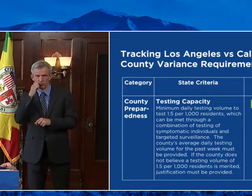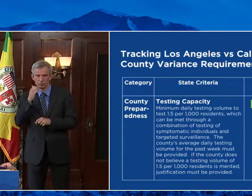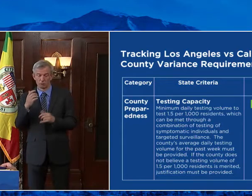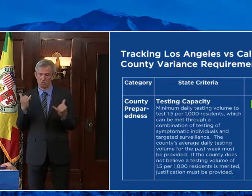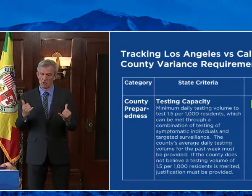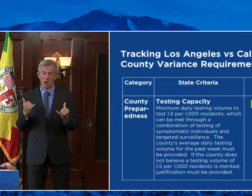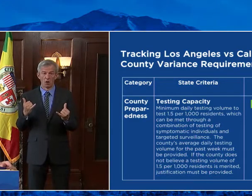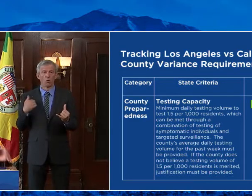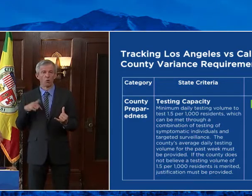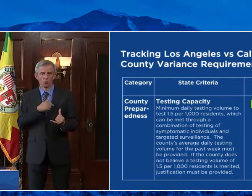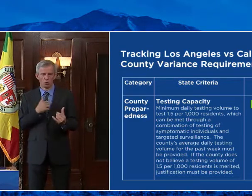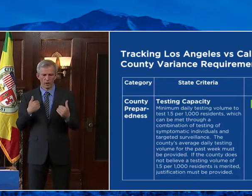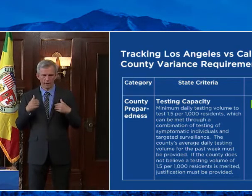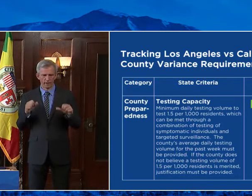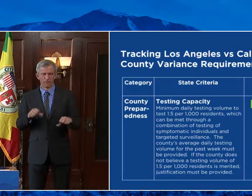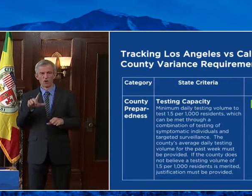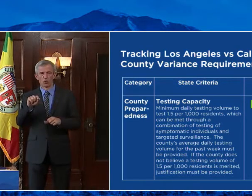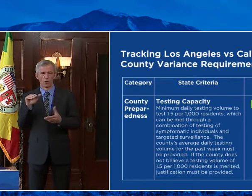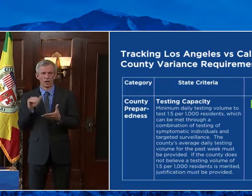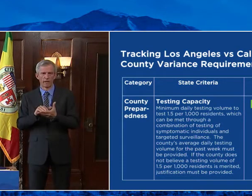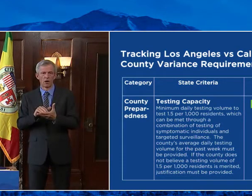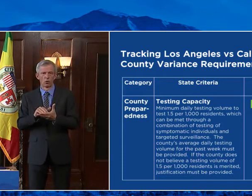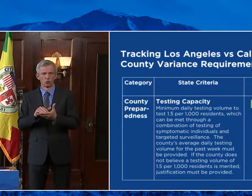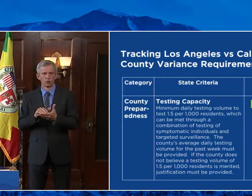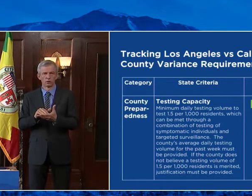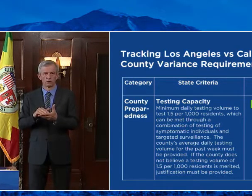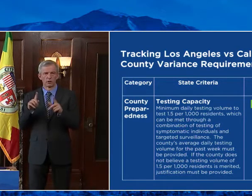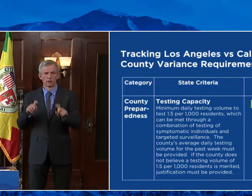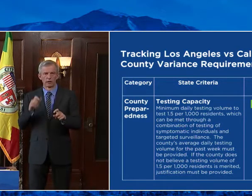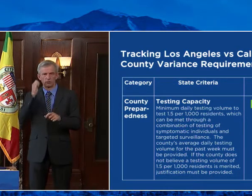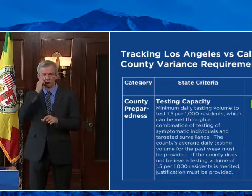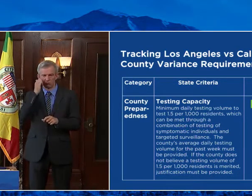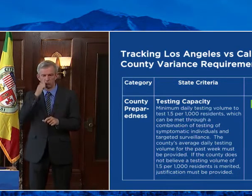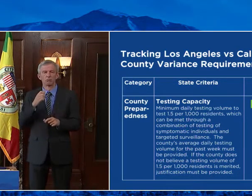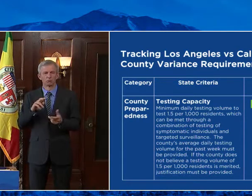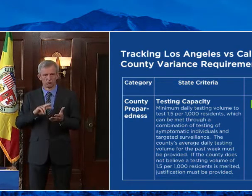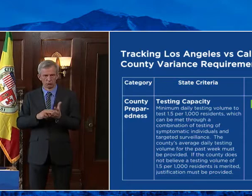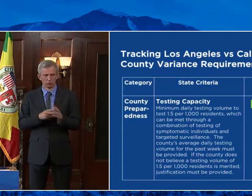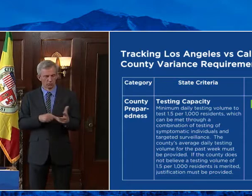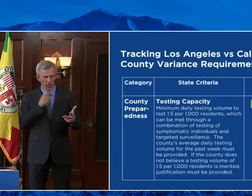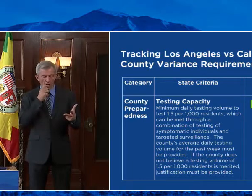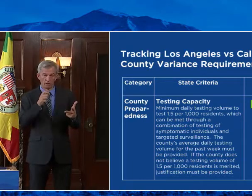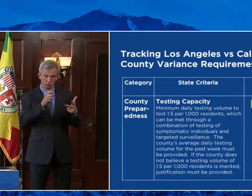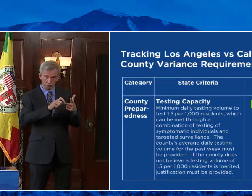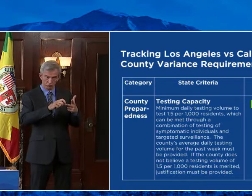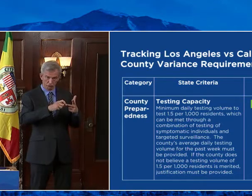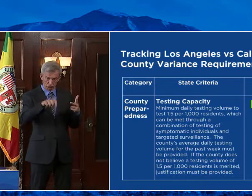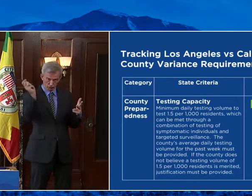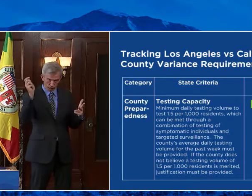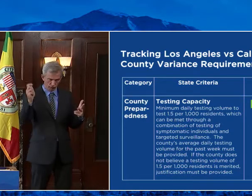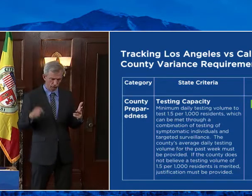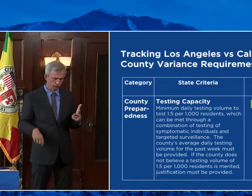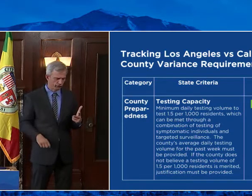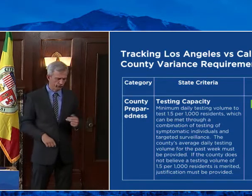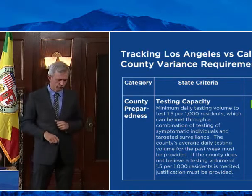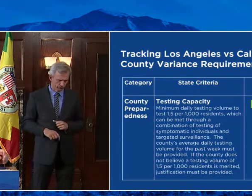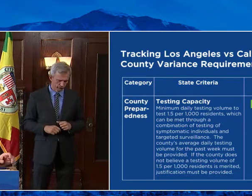20,000 tests a day, but we are meeting that 15,000 a day minimum, a third metric we have